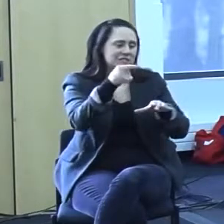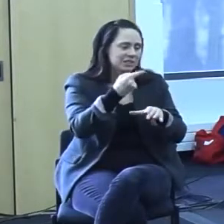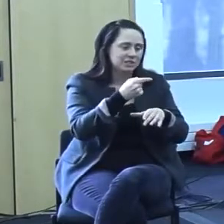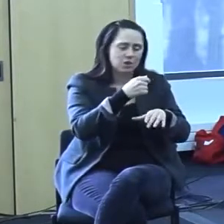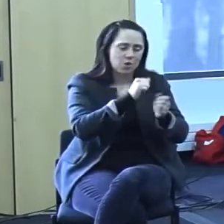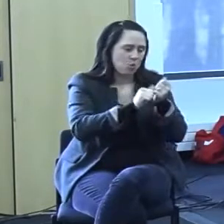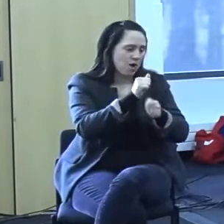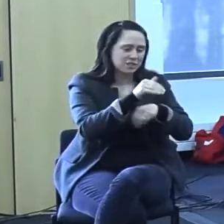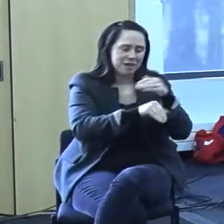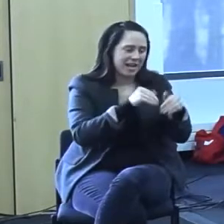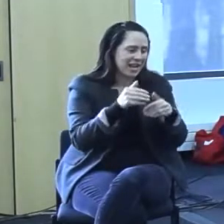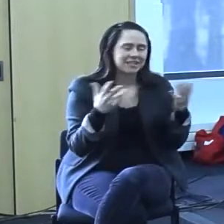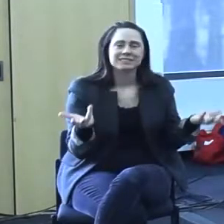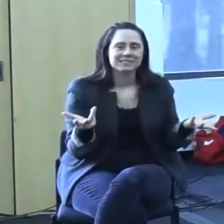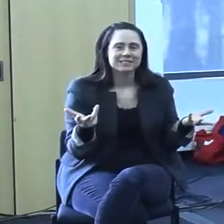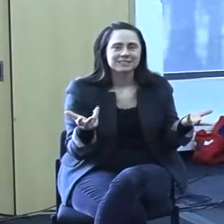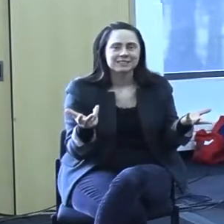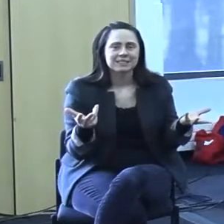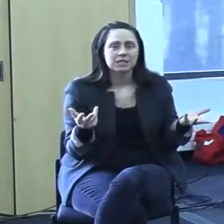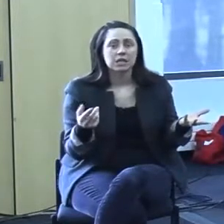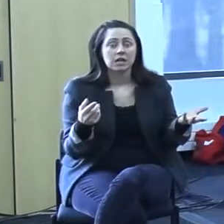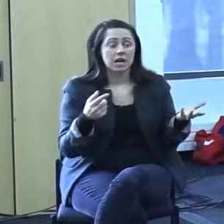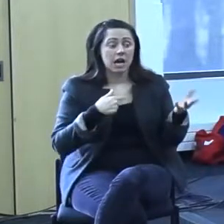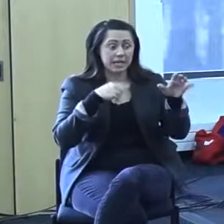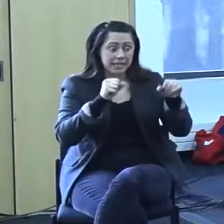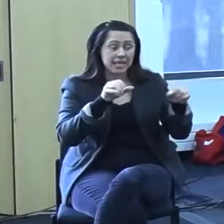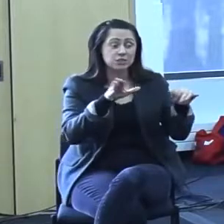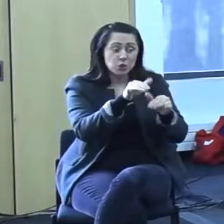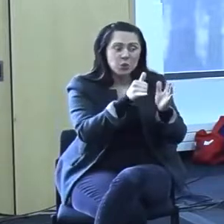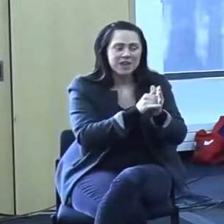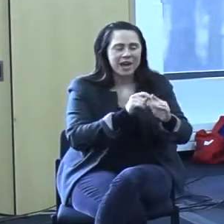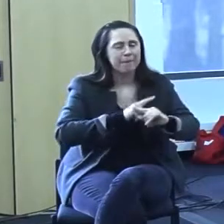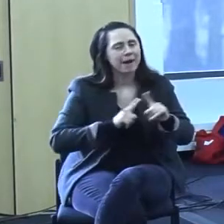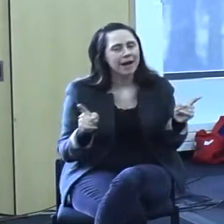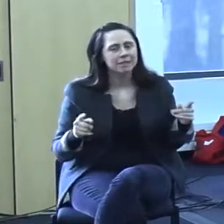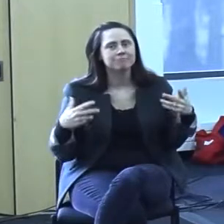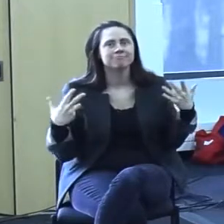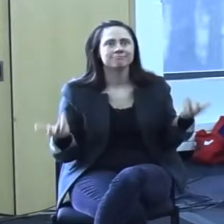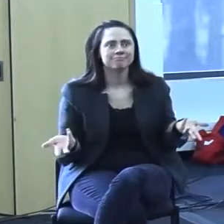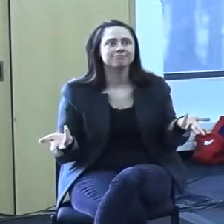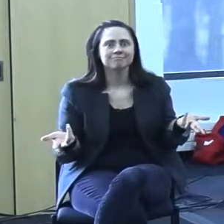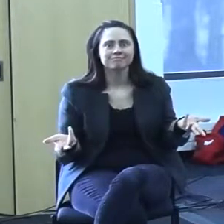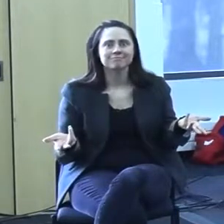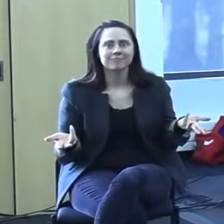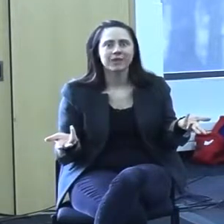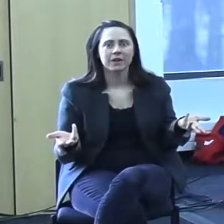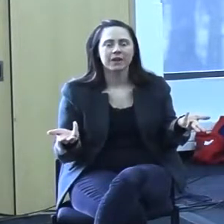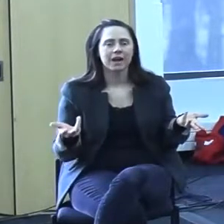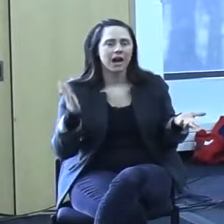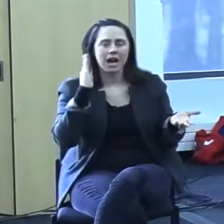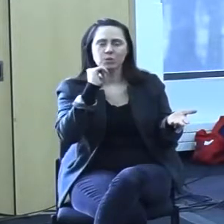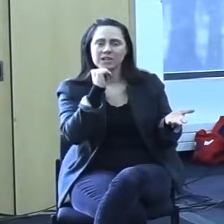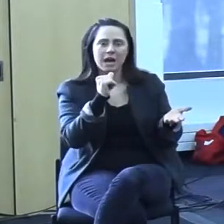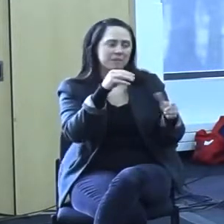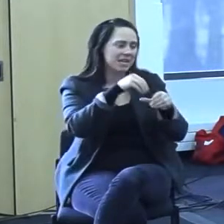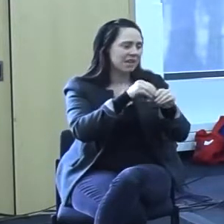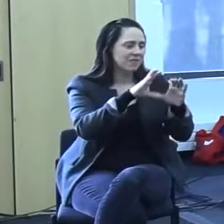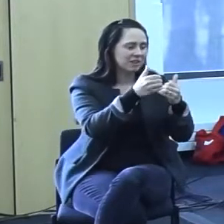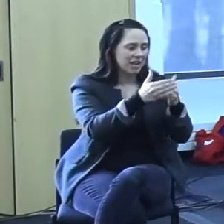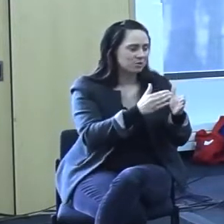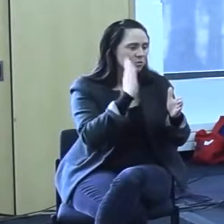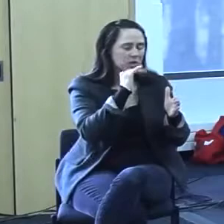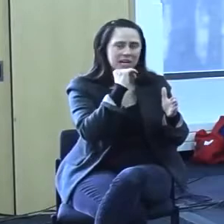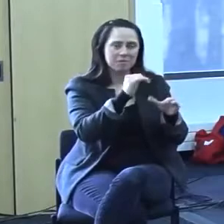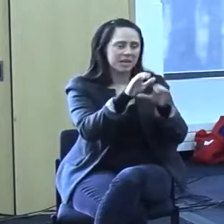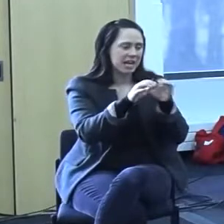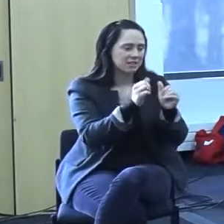just wash my hands. And I can do that, but I want to be in the classroom, be active and